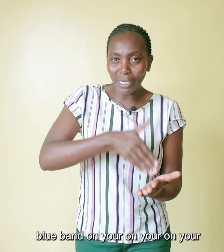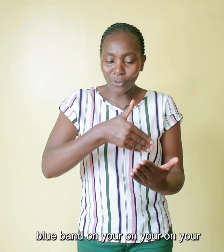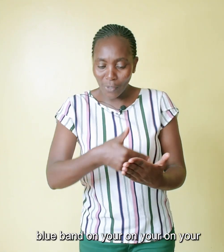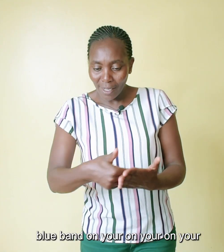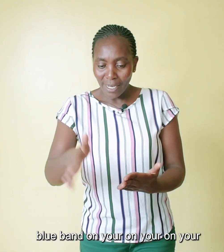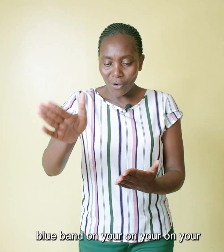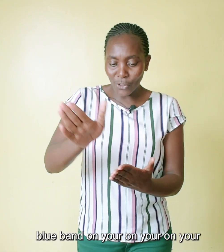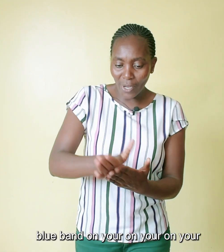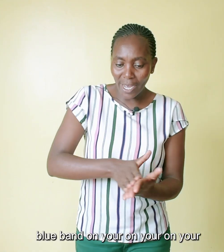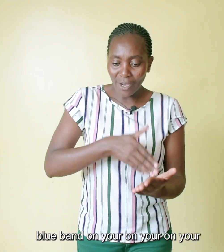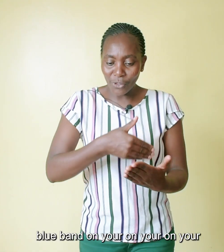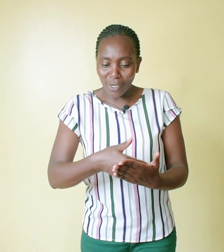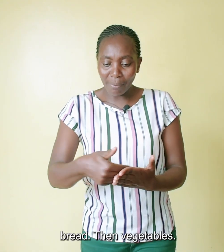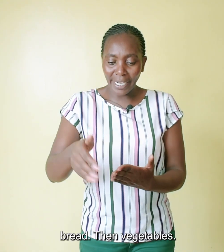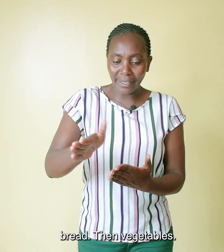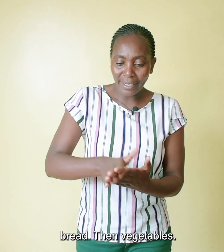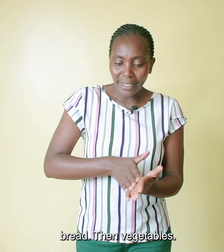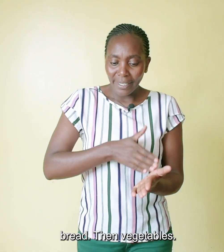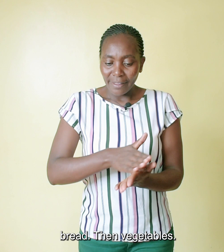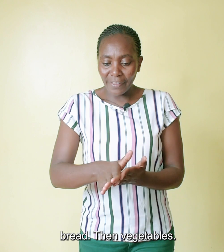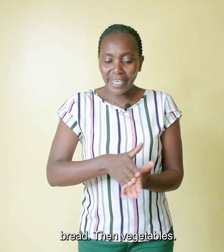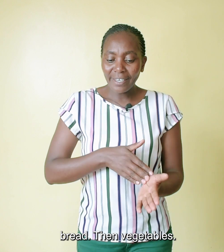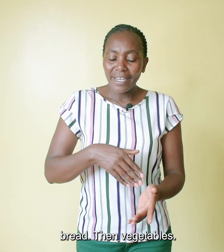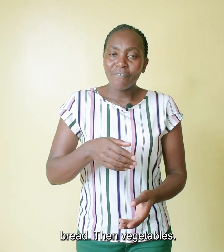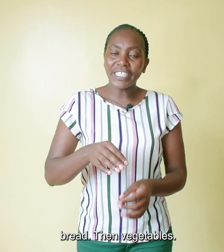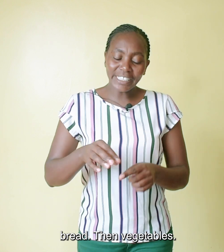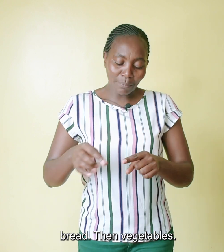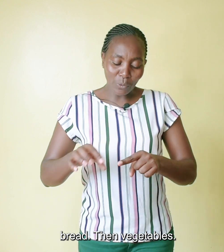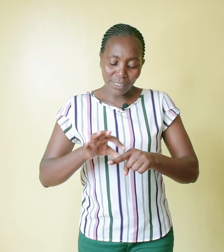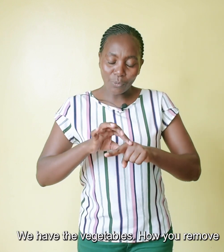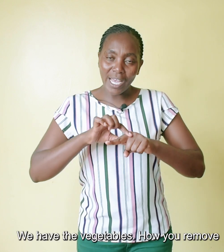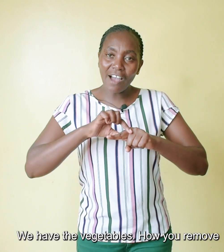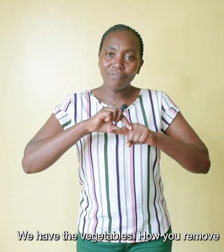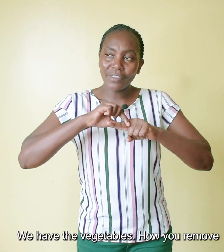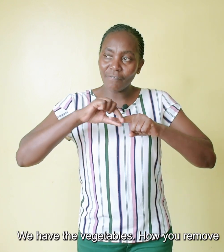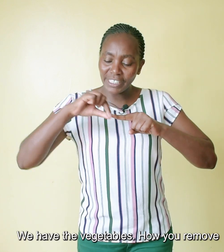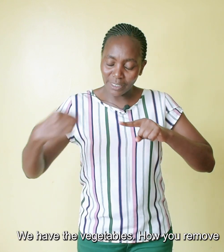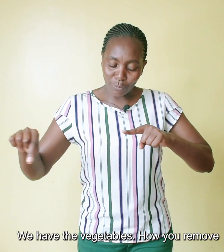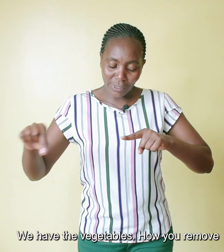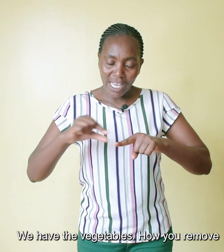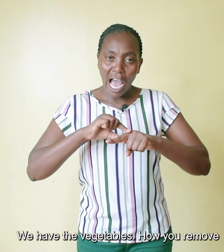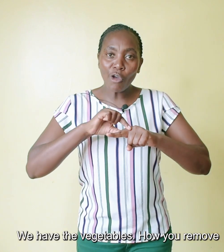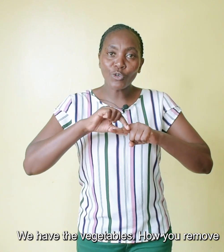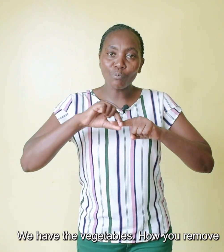band on your bread. Then vegetables. We have the vegetables. How you remove